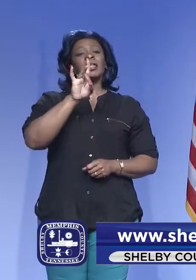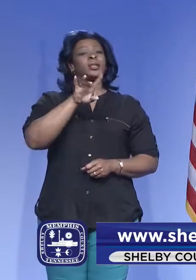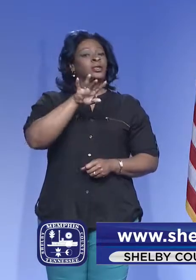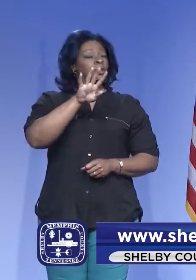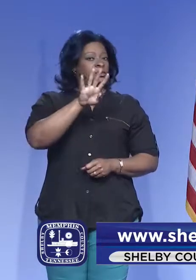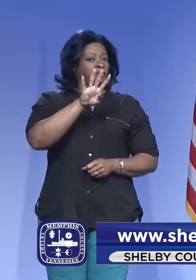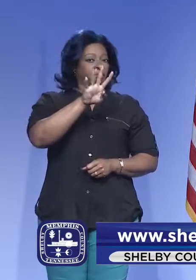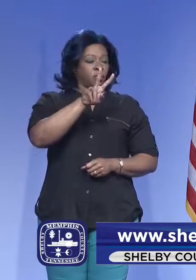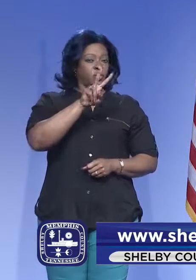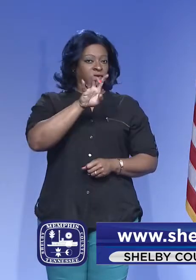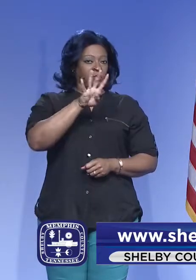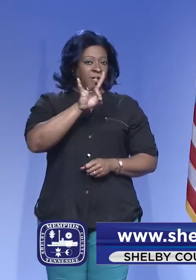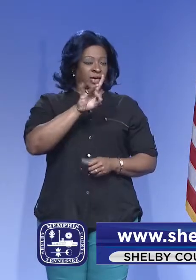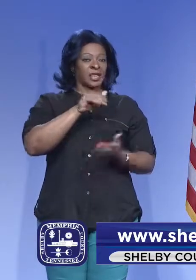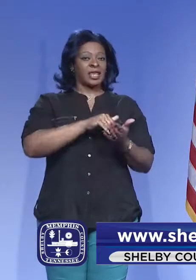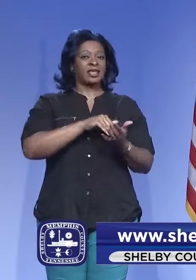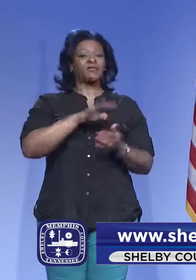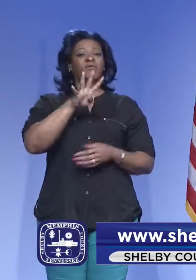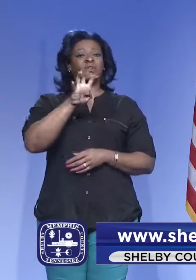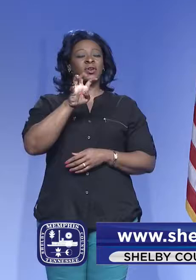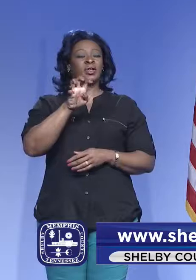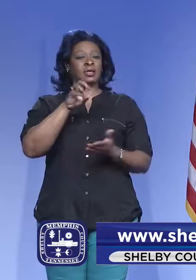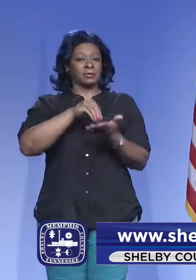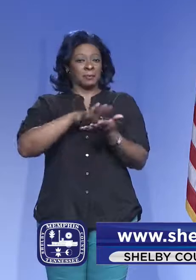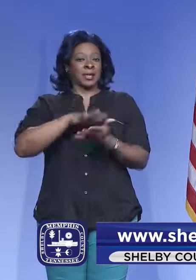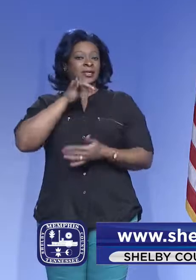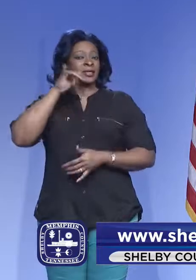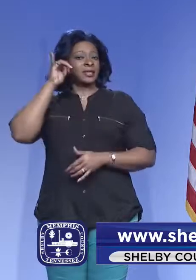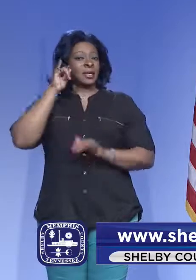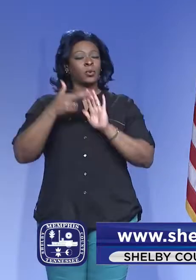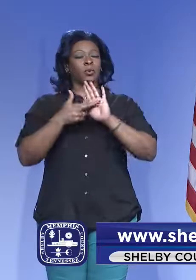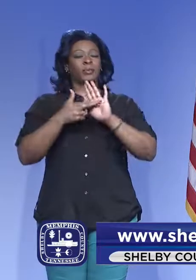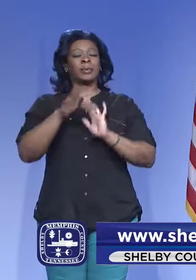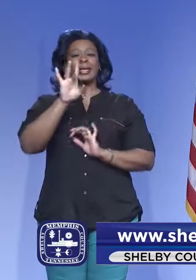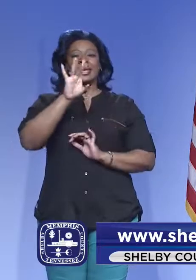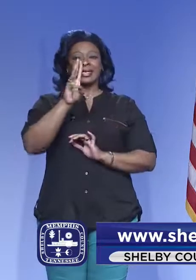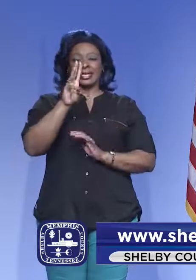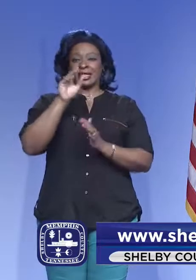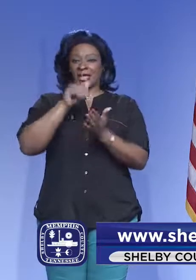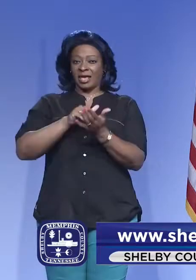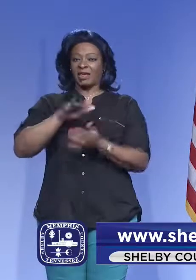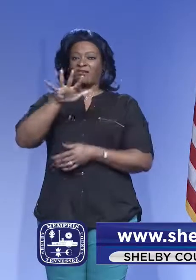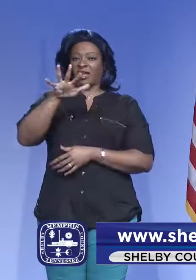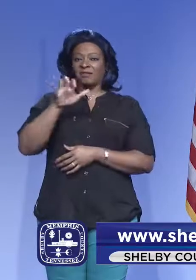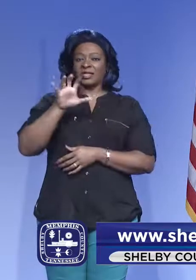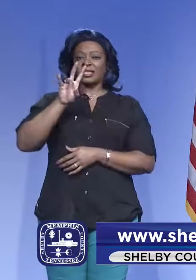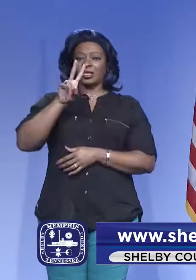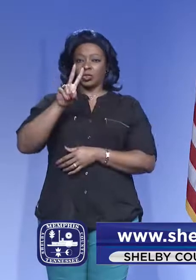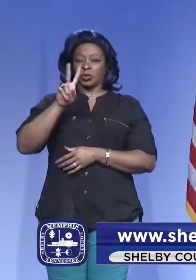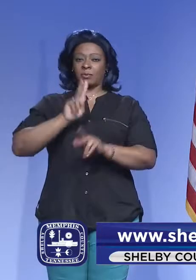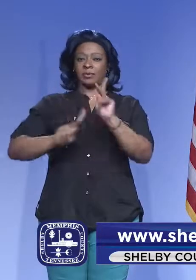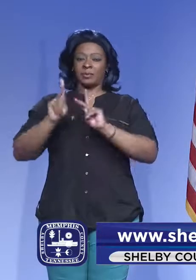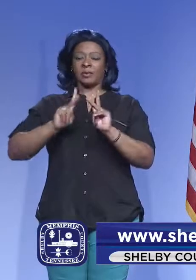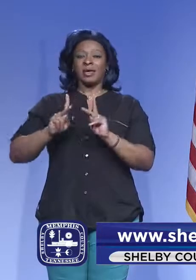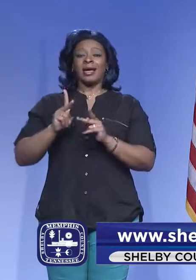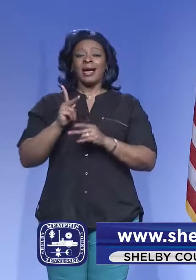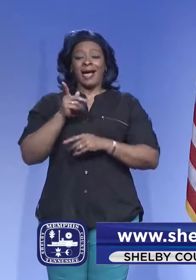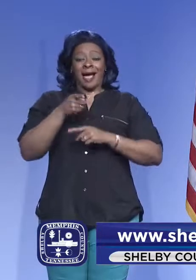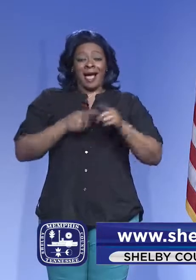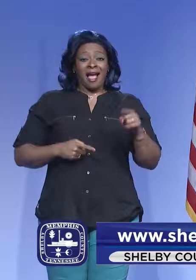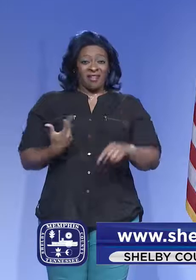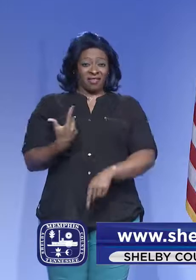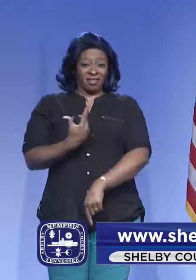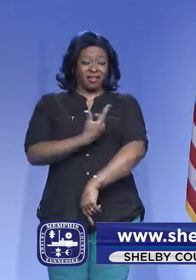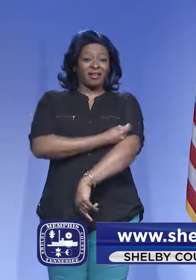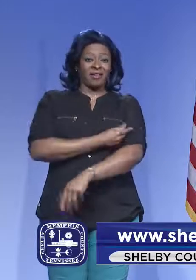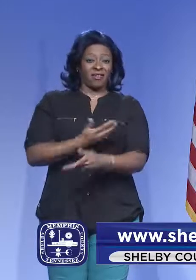328,495 people documented in Tennis yesterday. That represented 86,562 people who are partway through a 2-dose